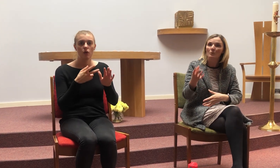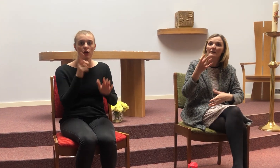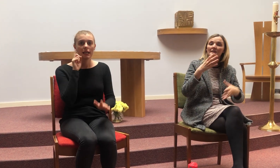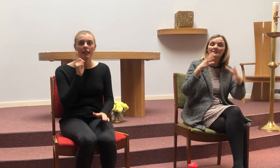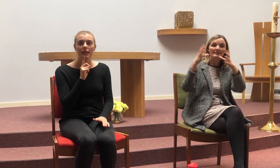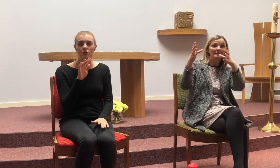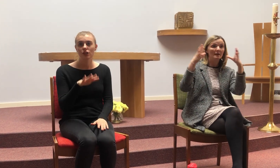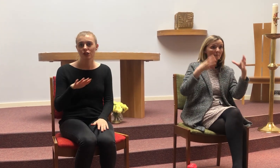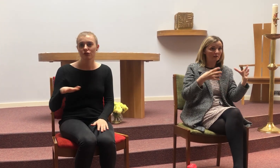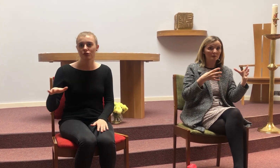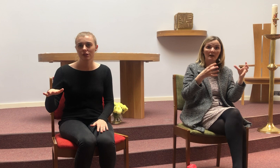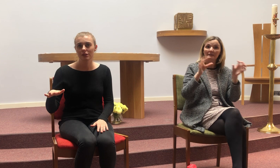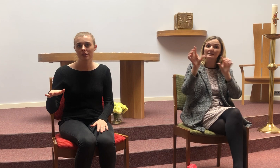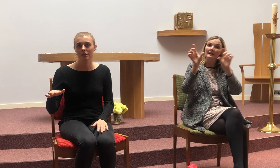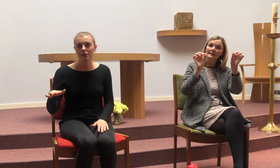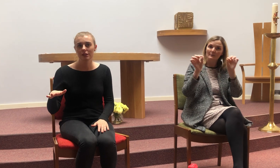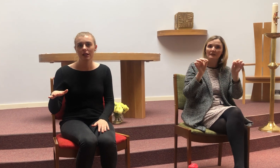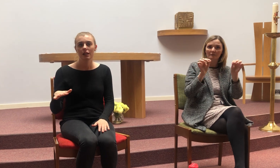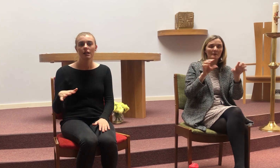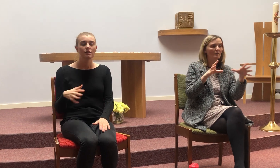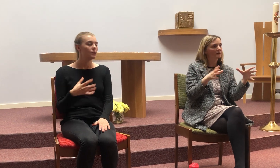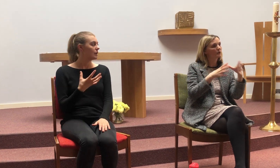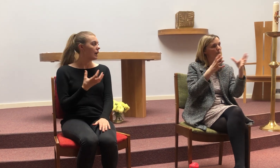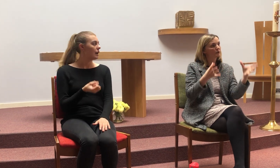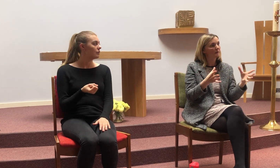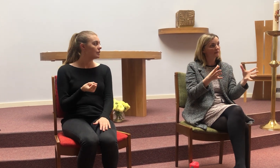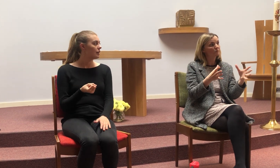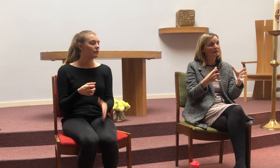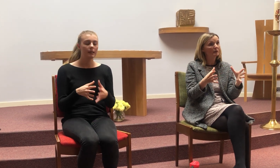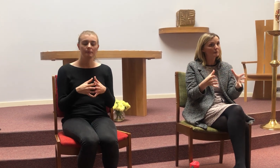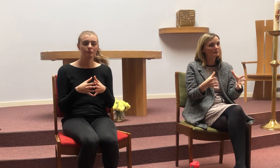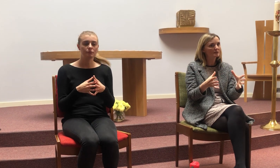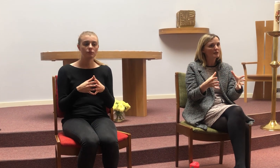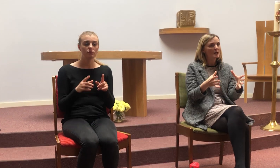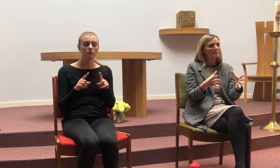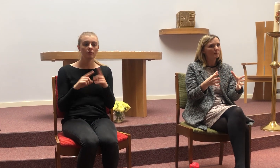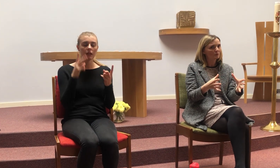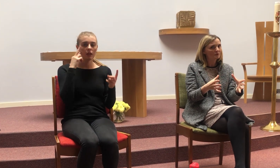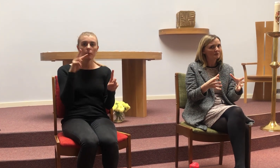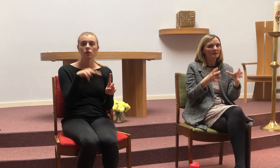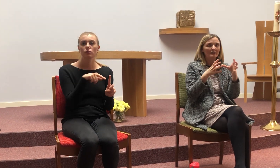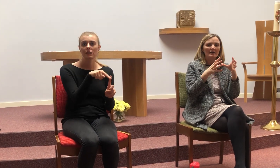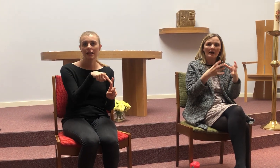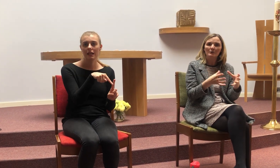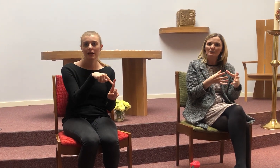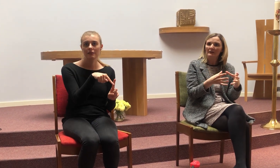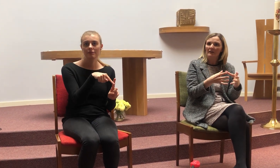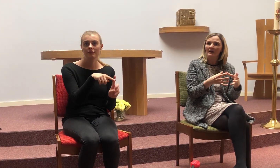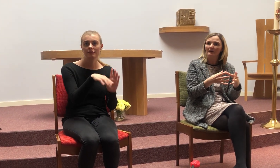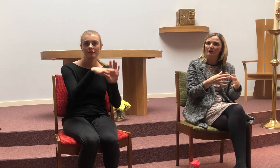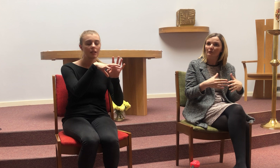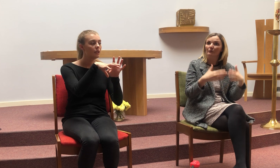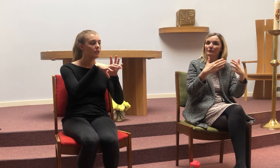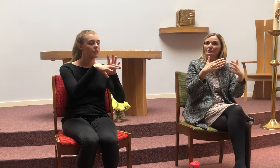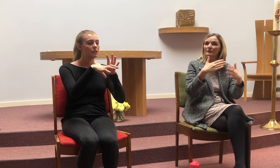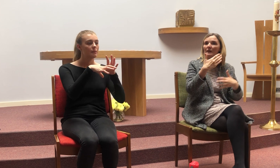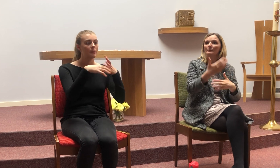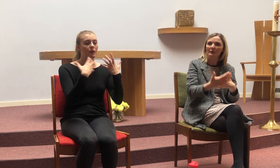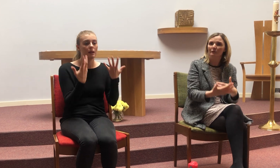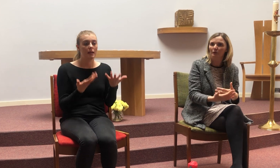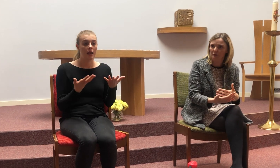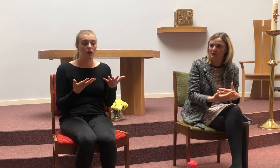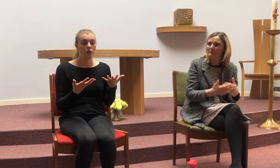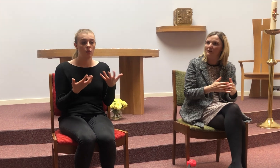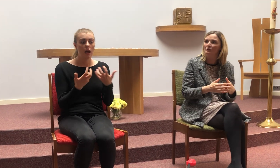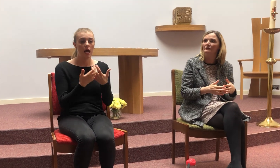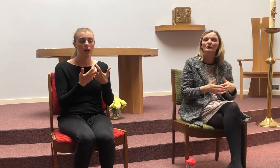And so we need to take that model and take aspects of that model and go, you know what, that's really good, but how do we then develop